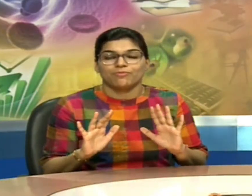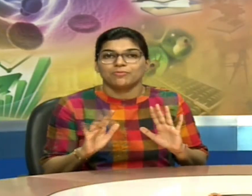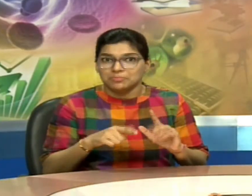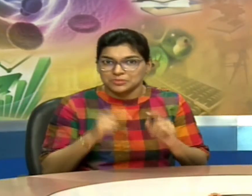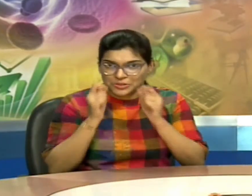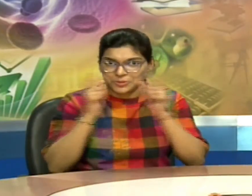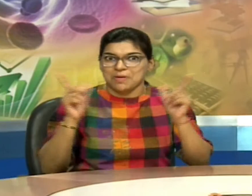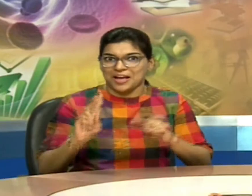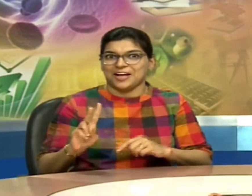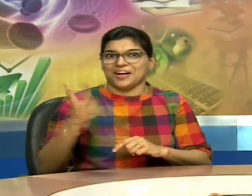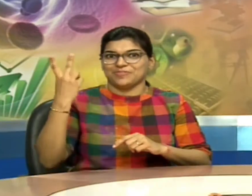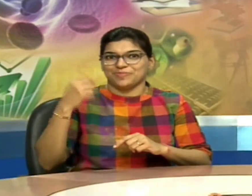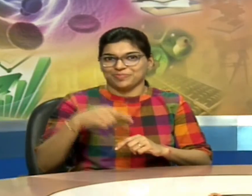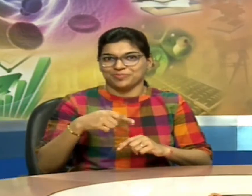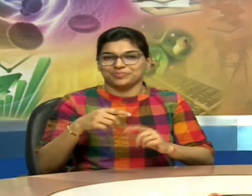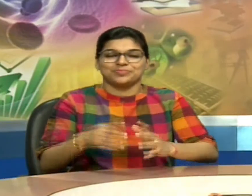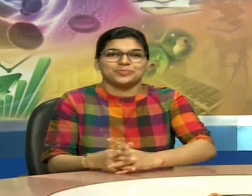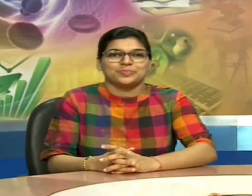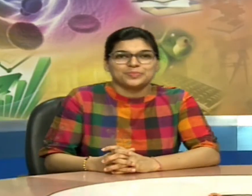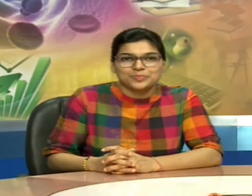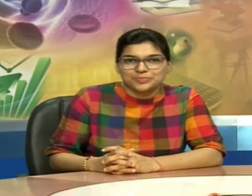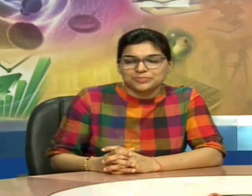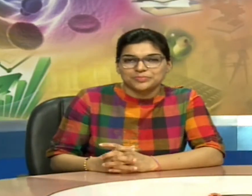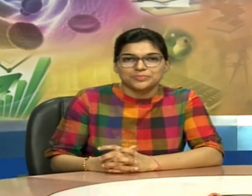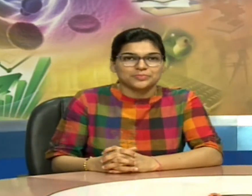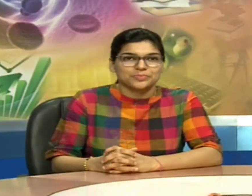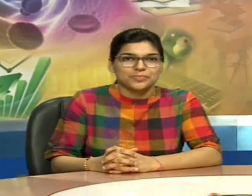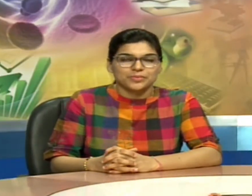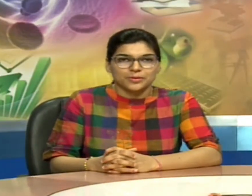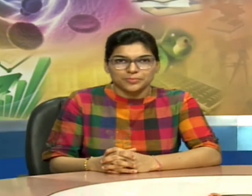that can be done. This is really surprising, right?